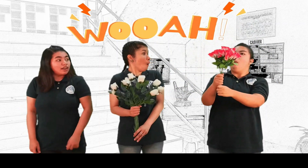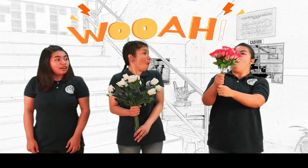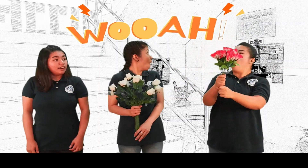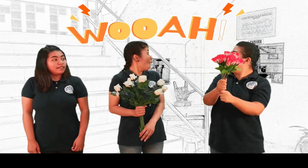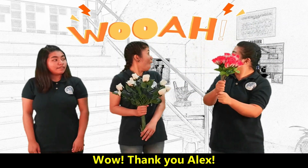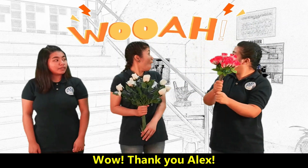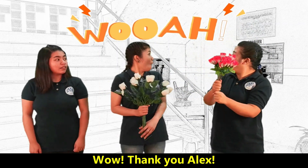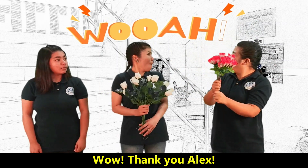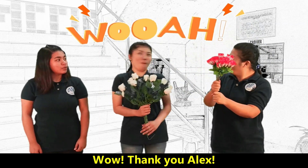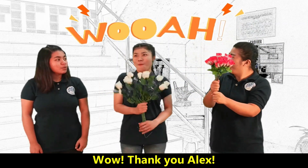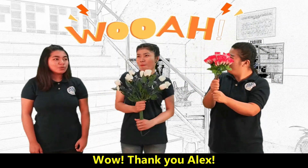Wow.